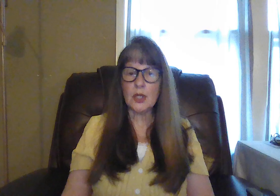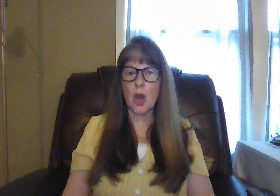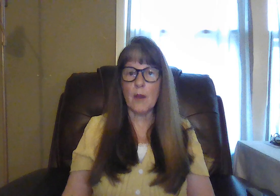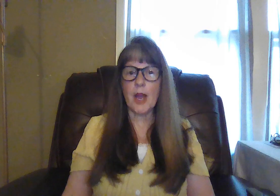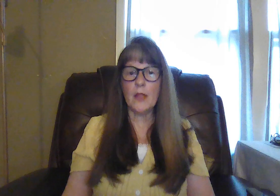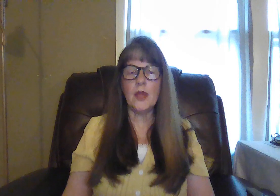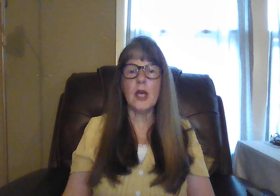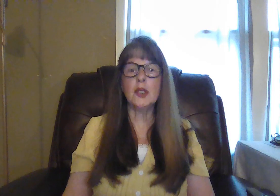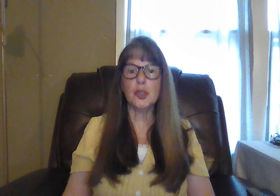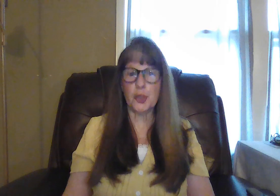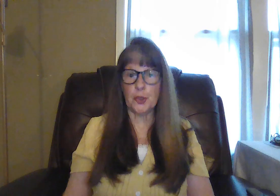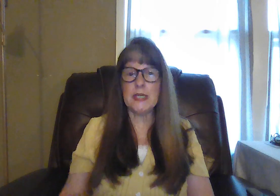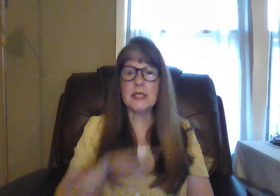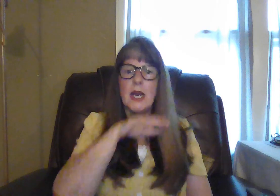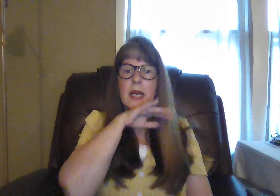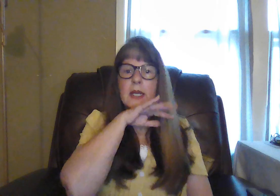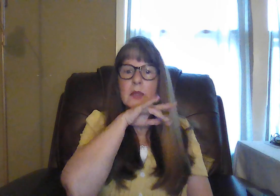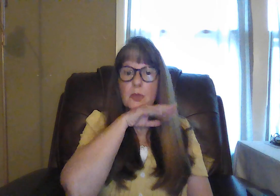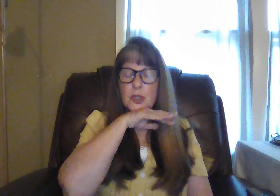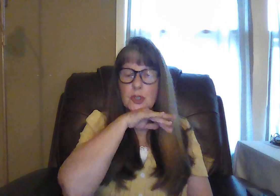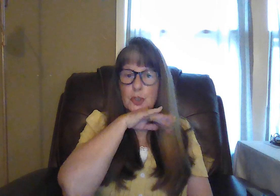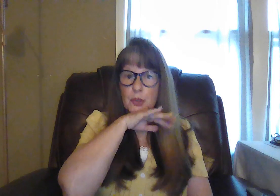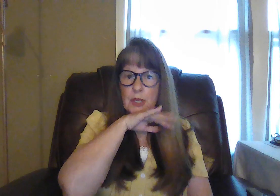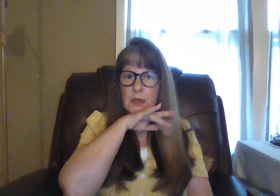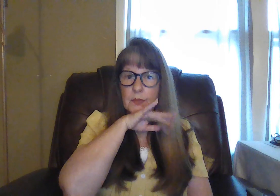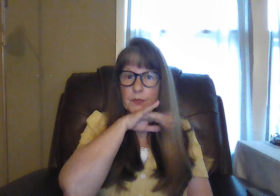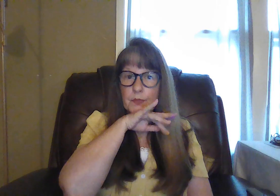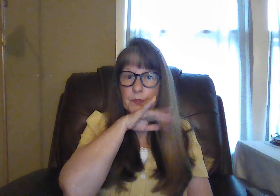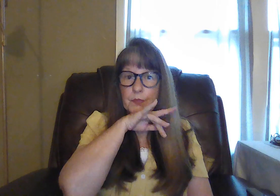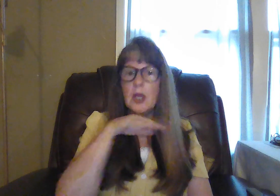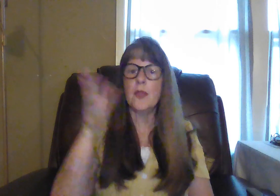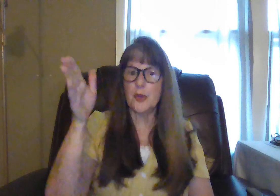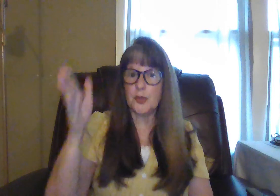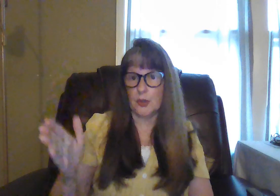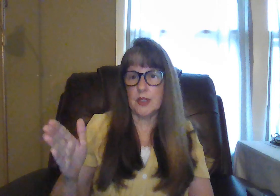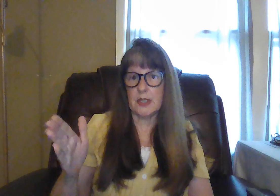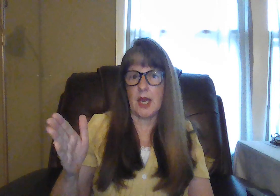talk about the dirty side, which is dirty. The dirty side.